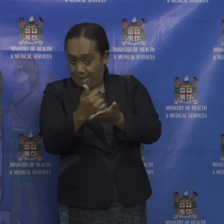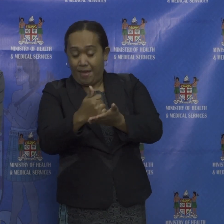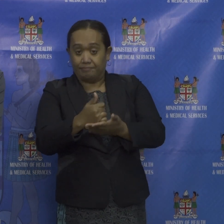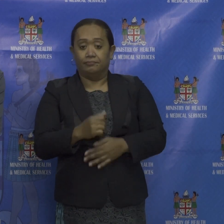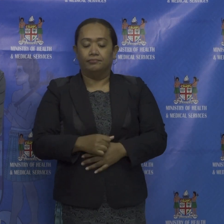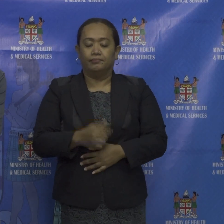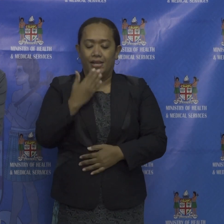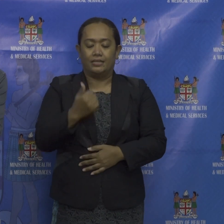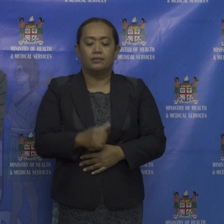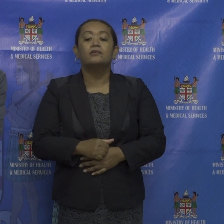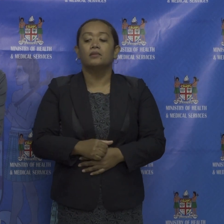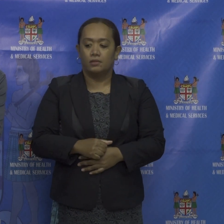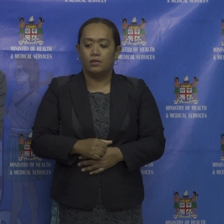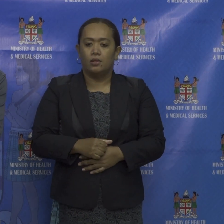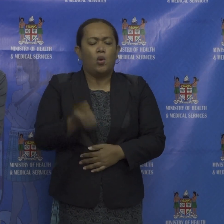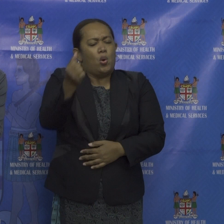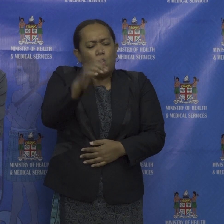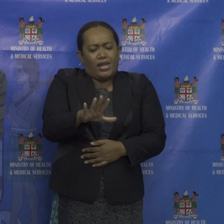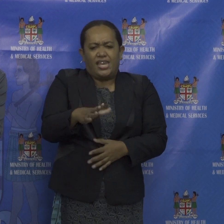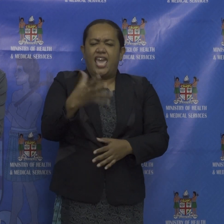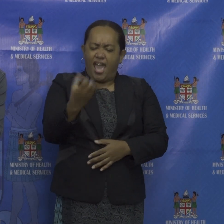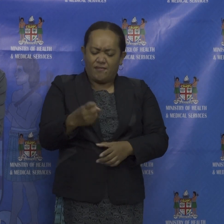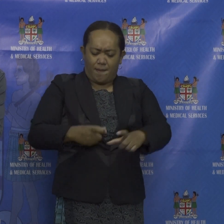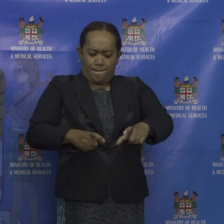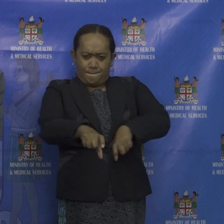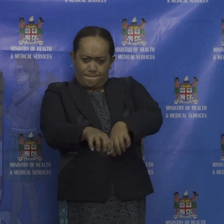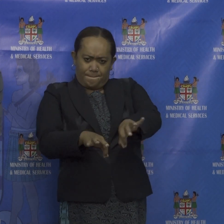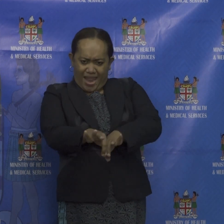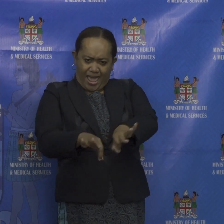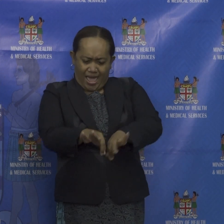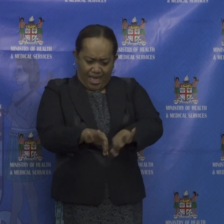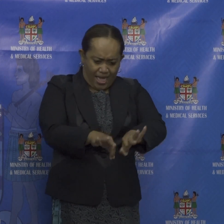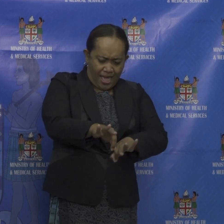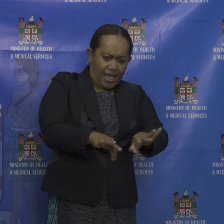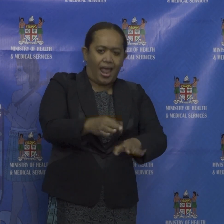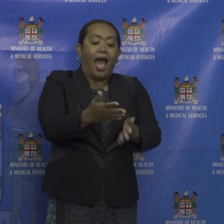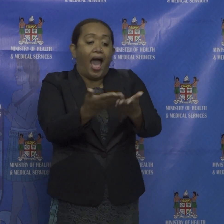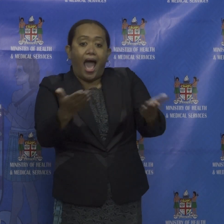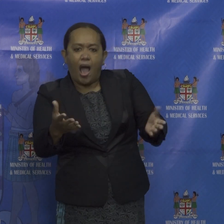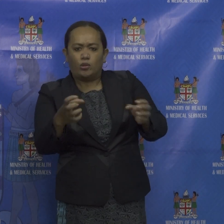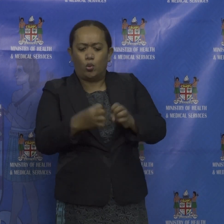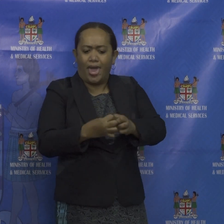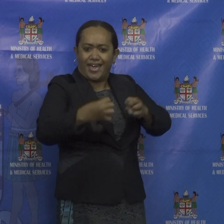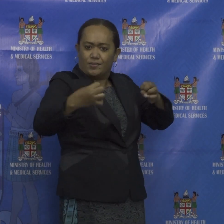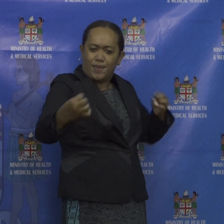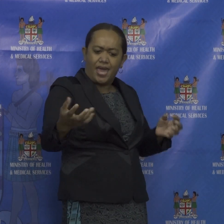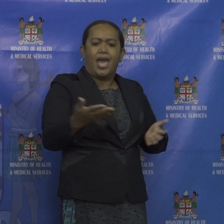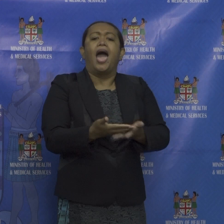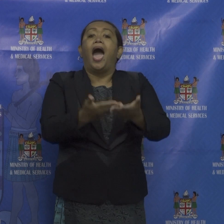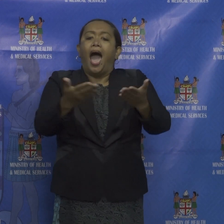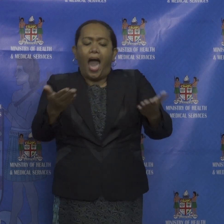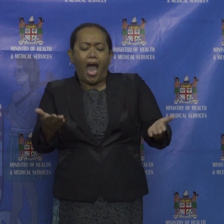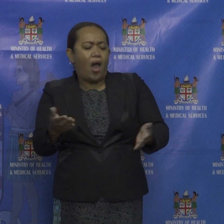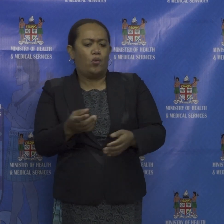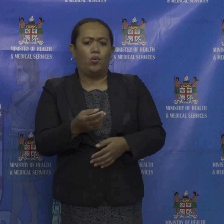Contingency plans have been developed for a range of scenarios, including the need to expand capacity in the event of additional community